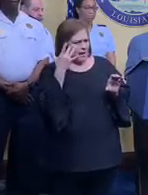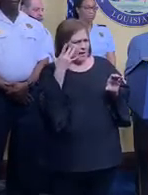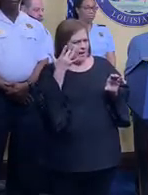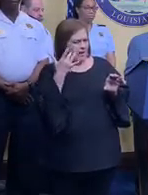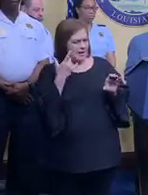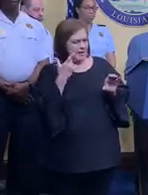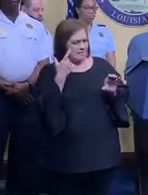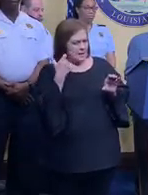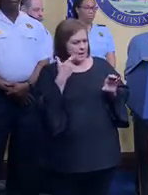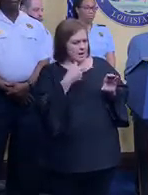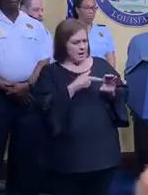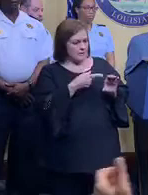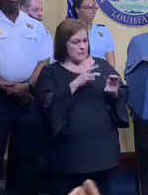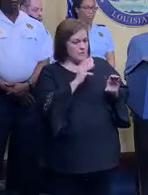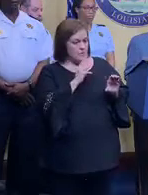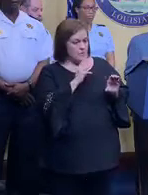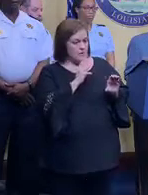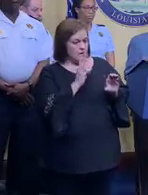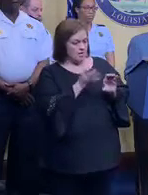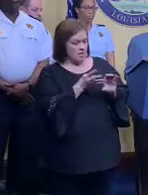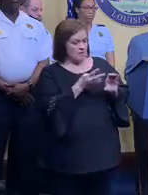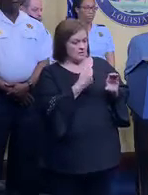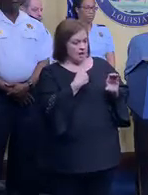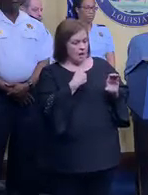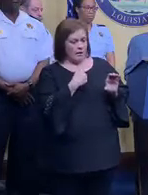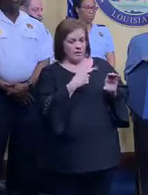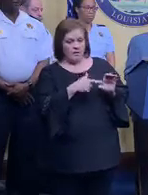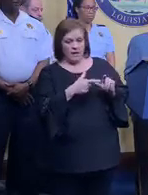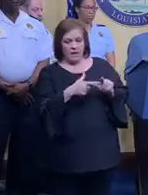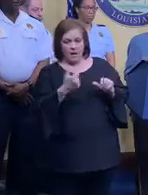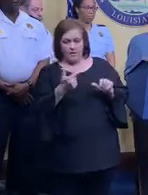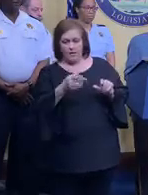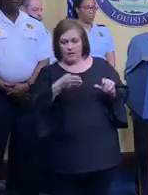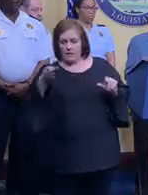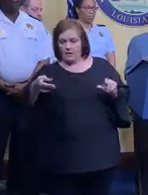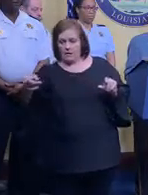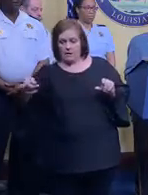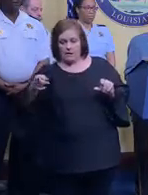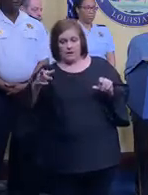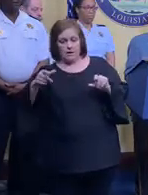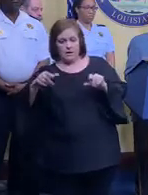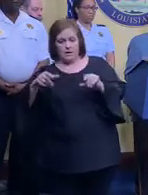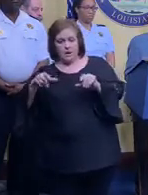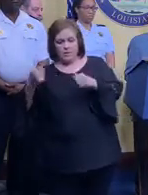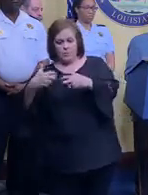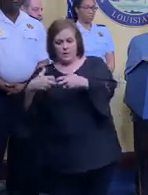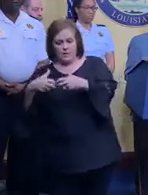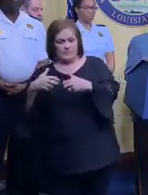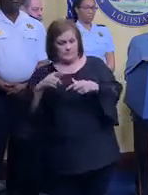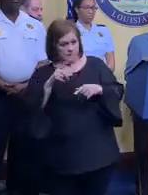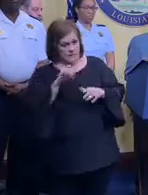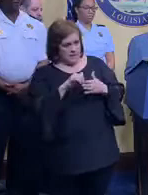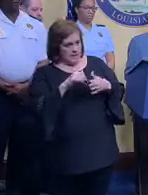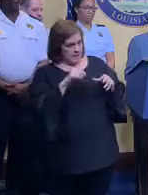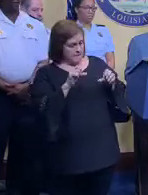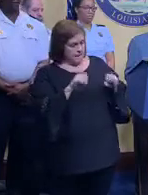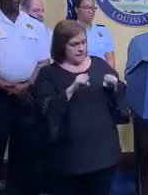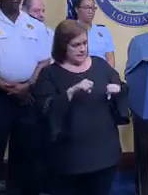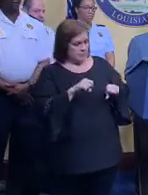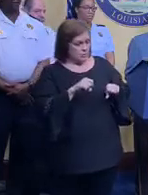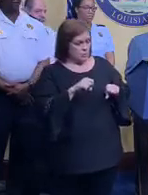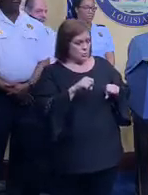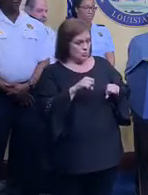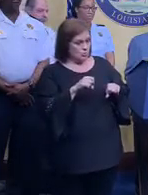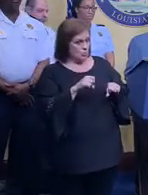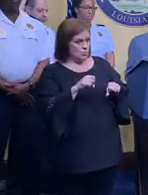to the next as the water gets pumped out of the city. Were there issues, and are those possible issues going forward with